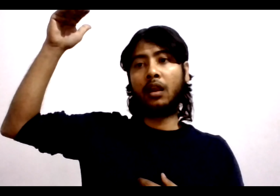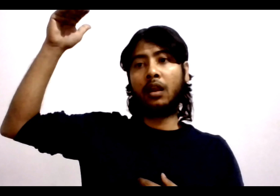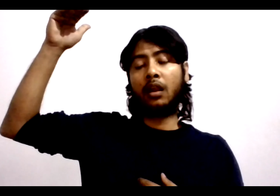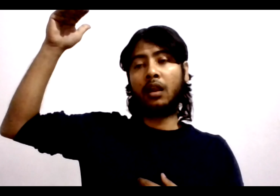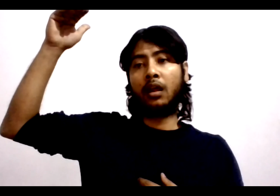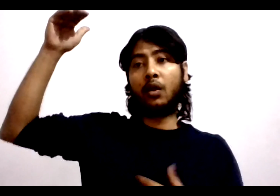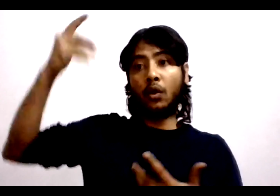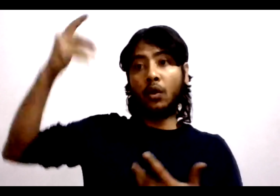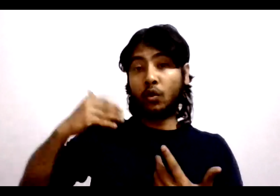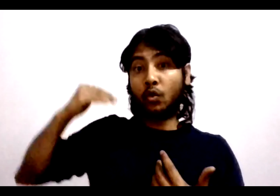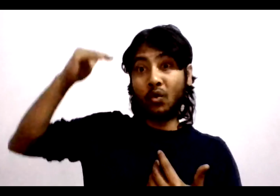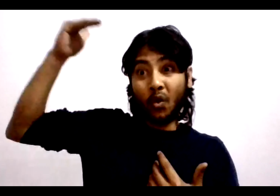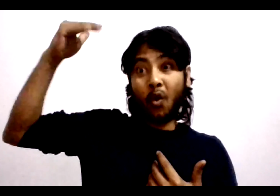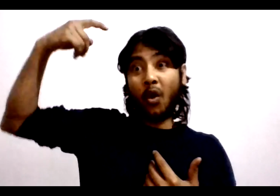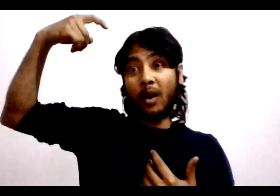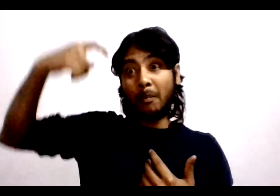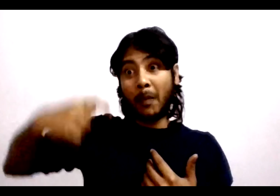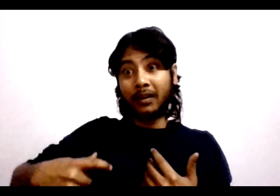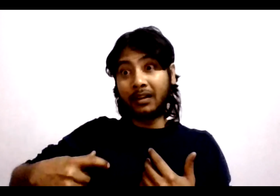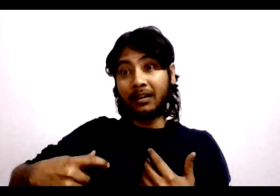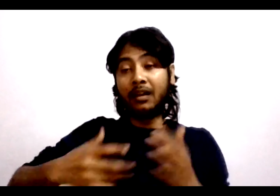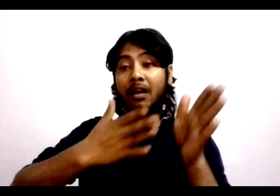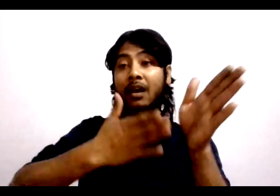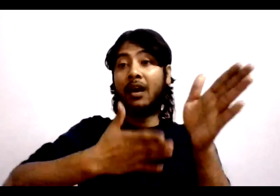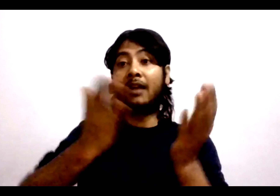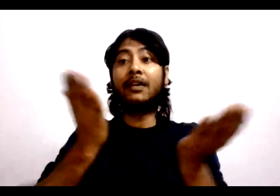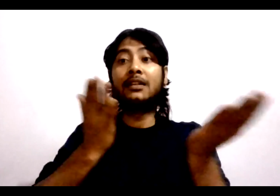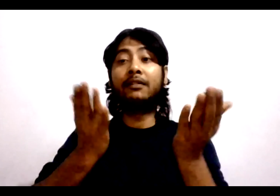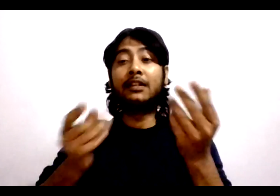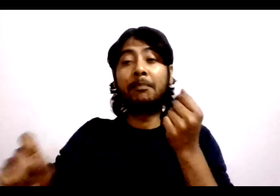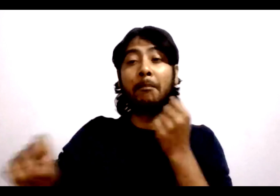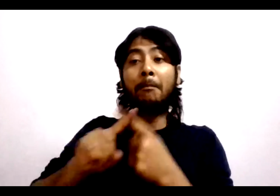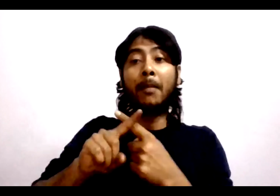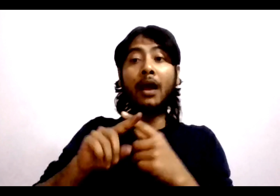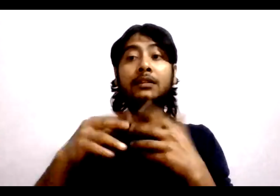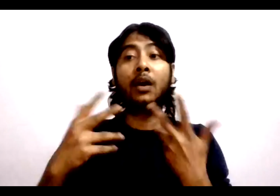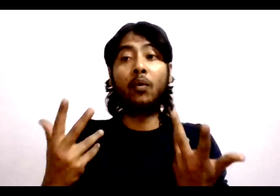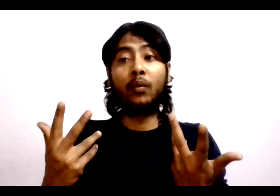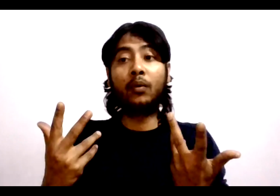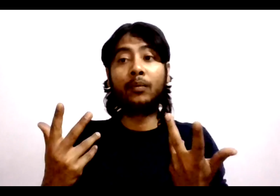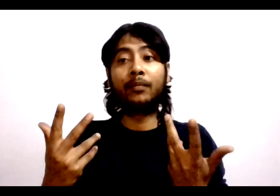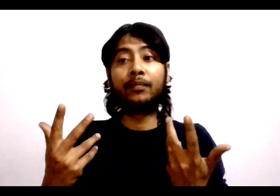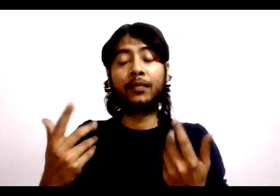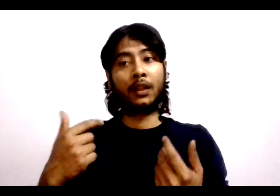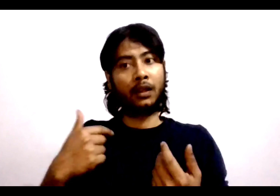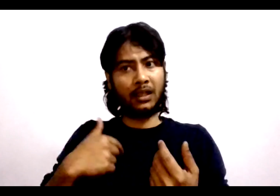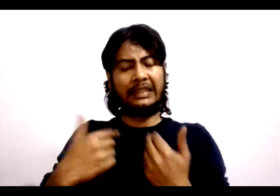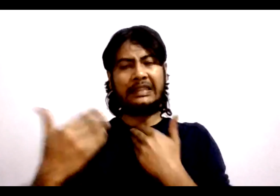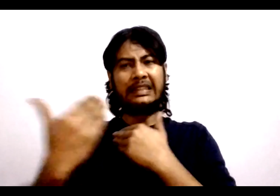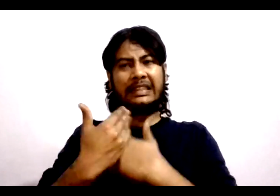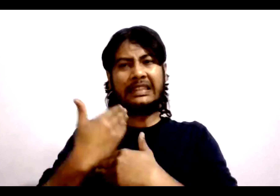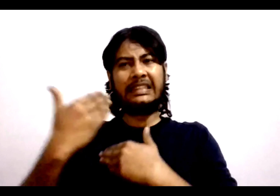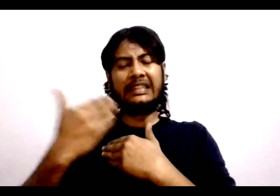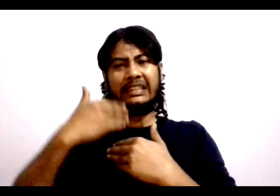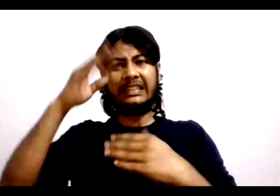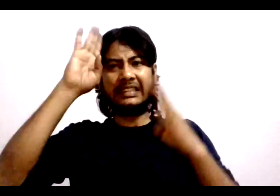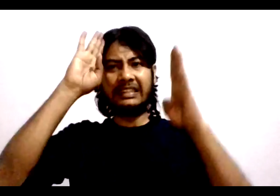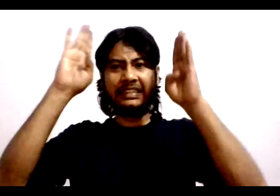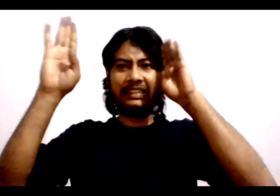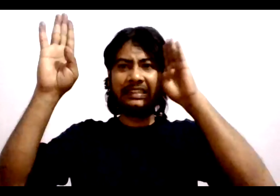also. Okay. Because I had so many injuries while accessing these services or these